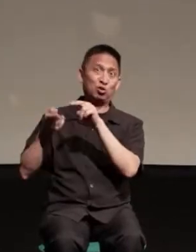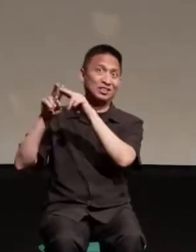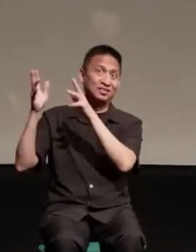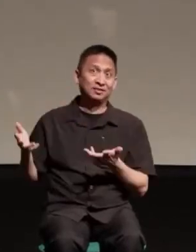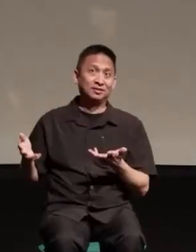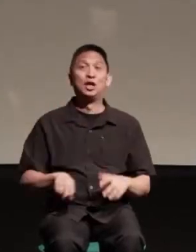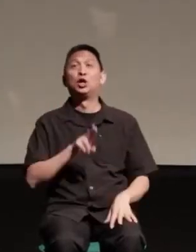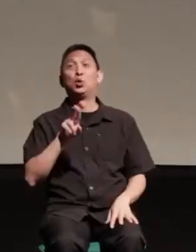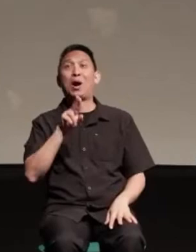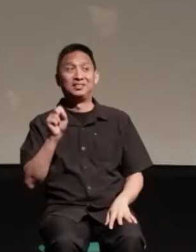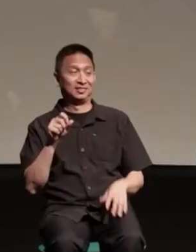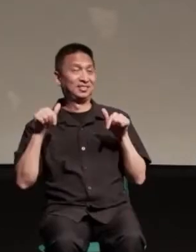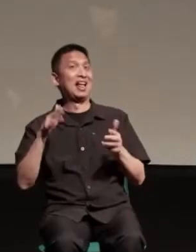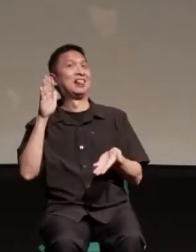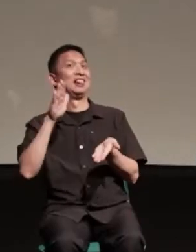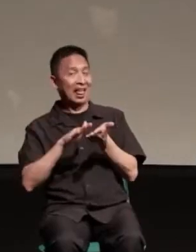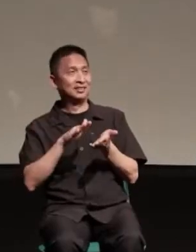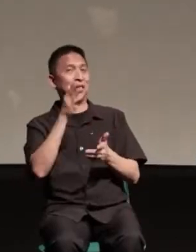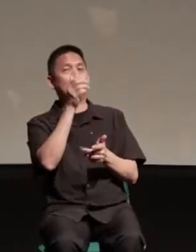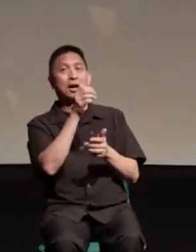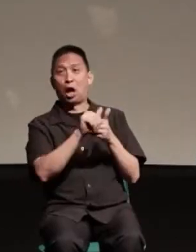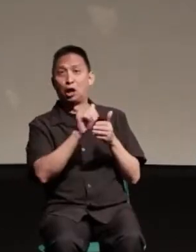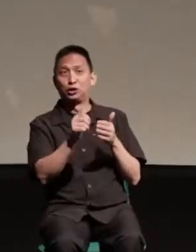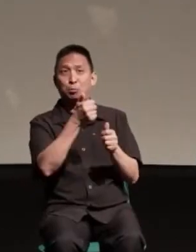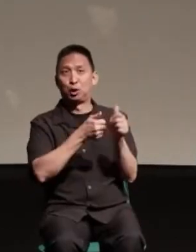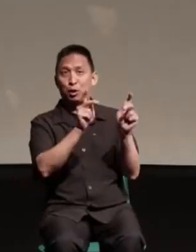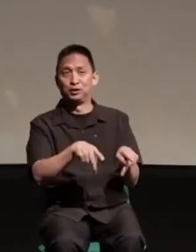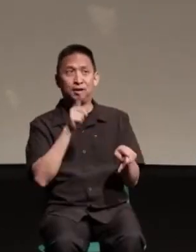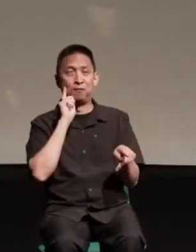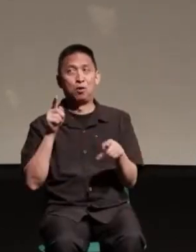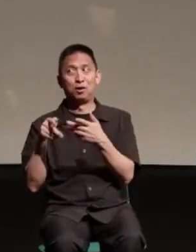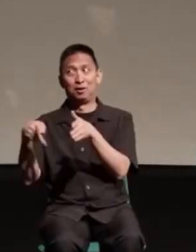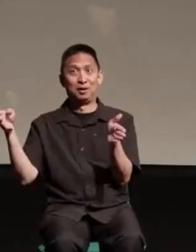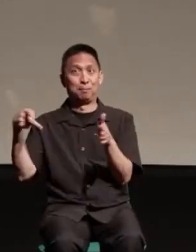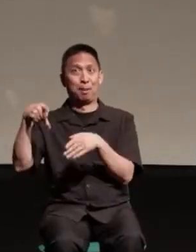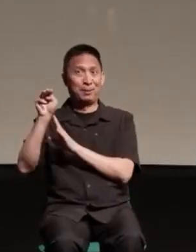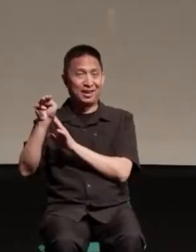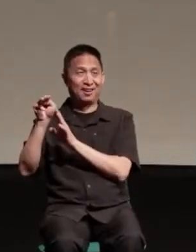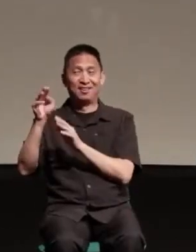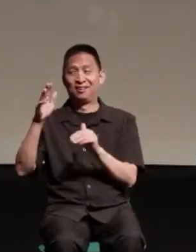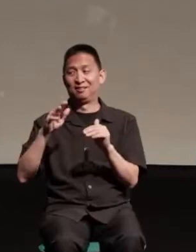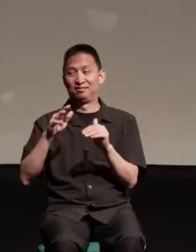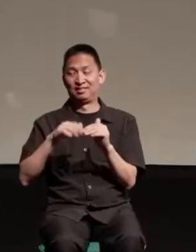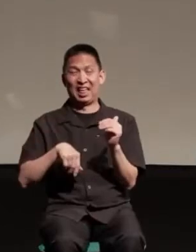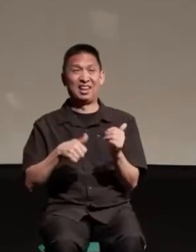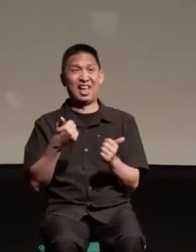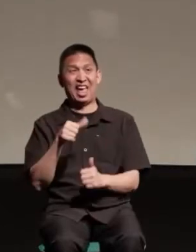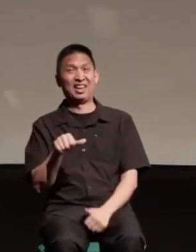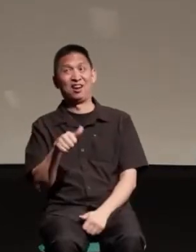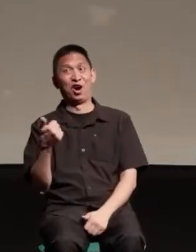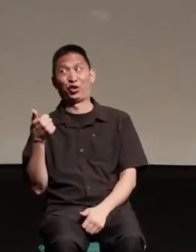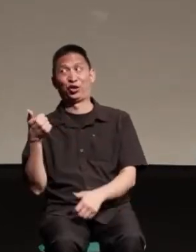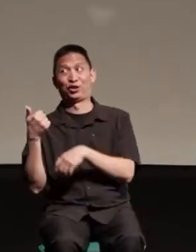less per dollar per person into public media than essentially any other established